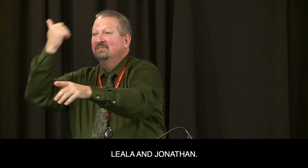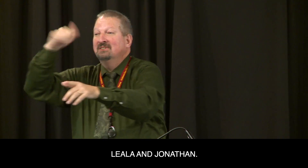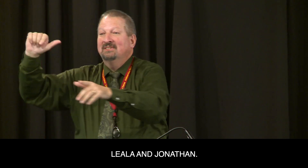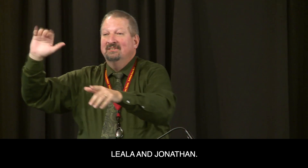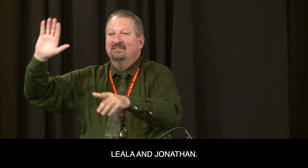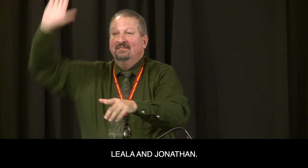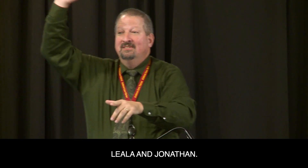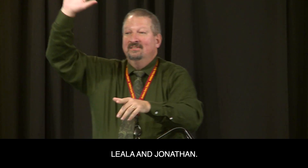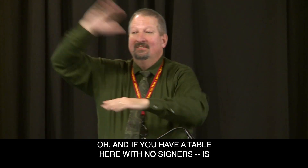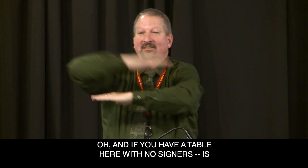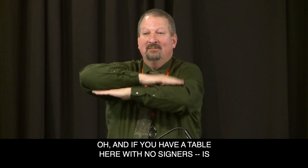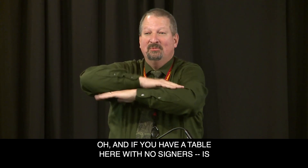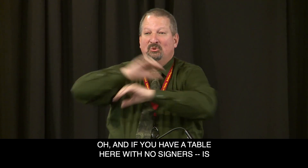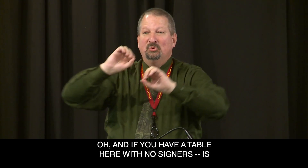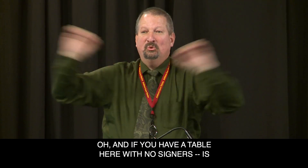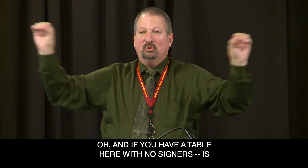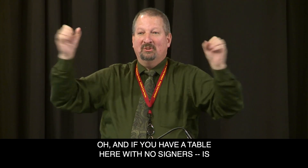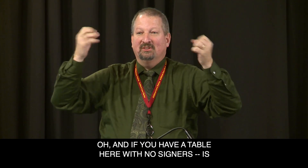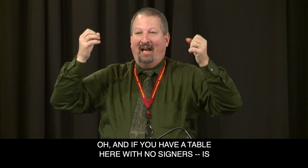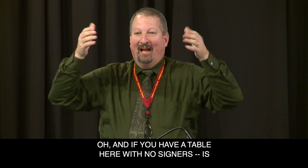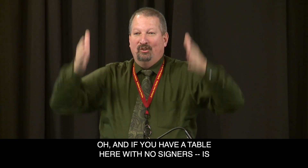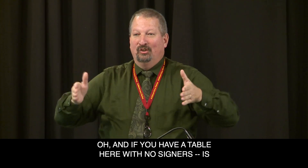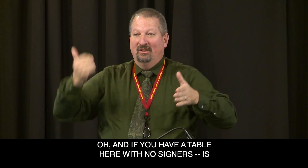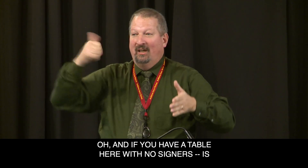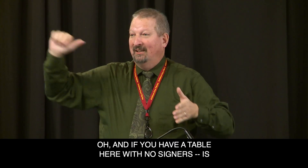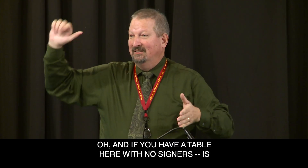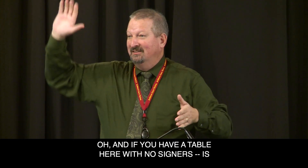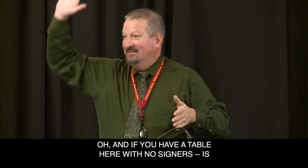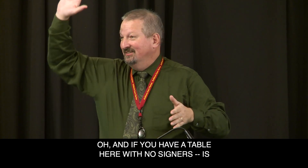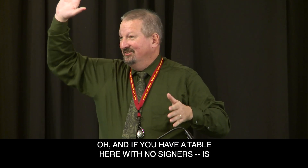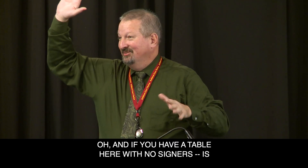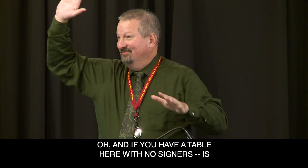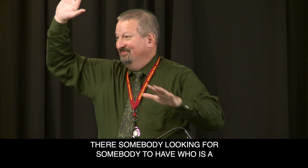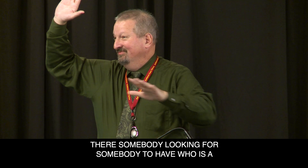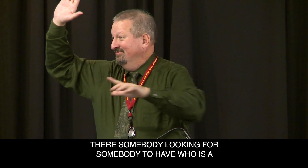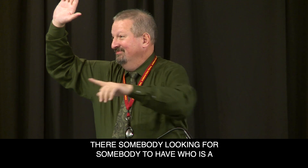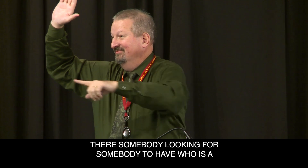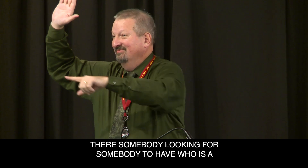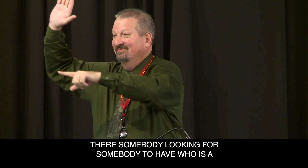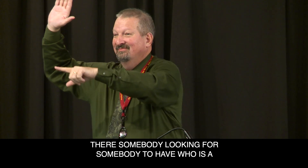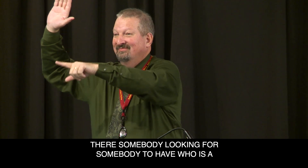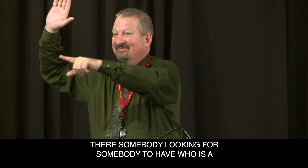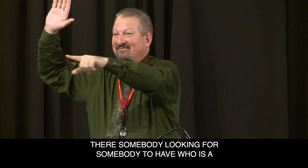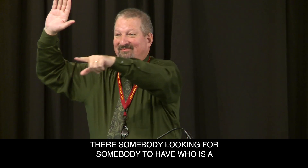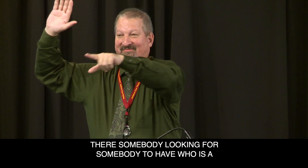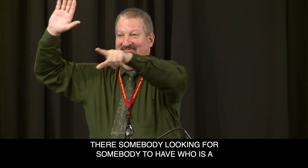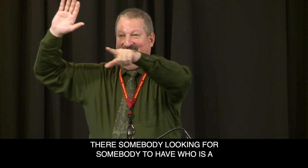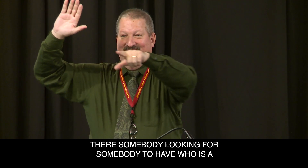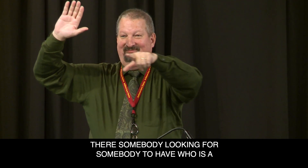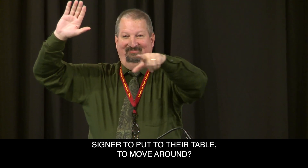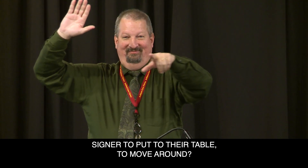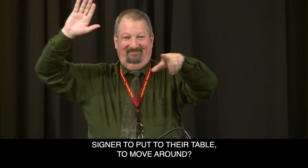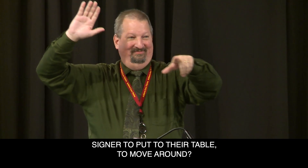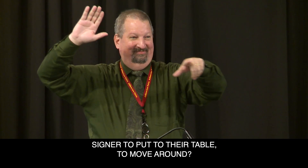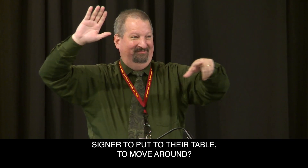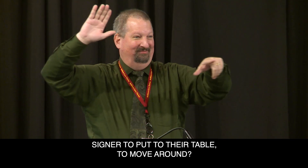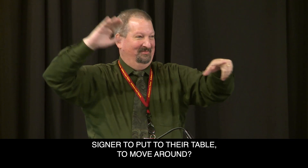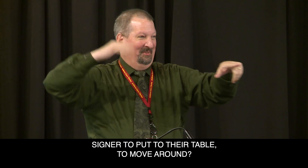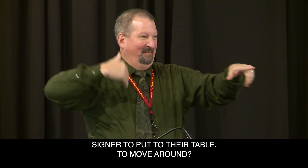Jonathan. Oh, and if you have a table here with no signers, is there somebody looking for somebody to have who is a signer to put to their